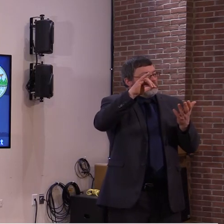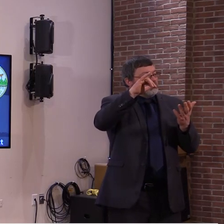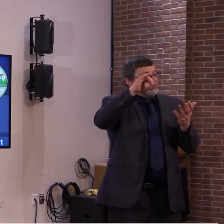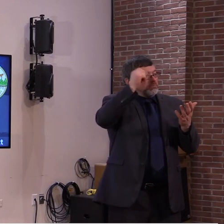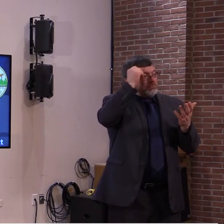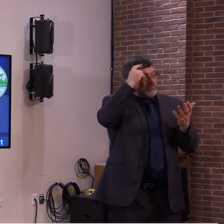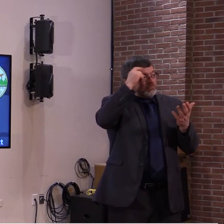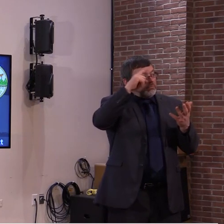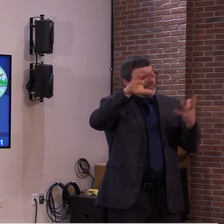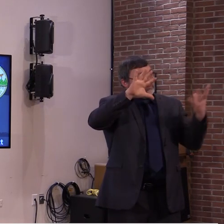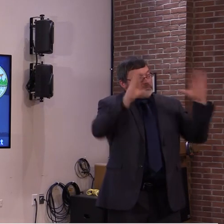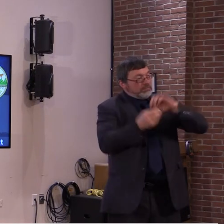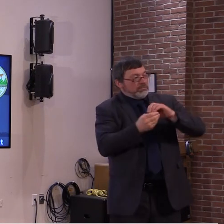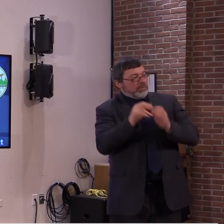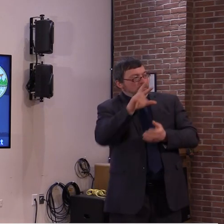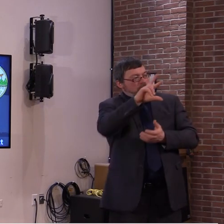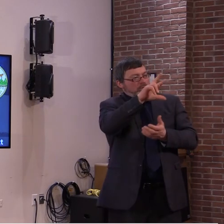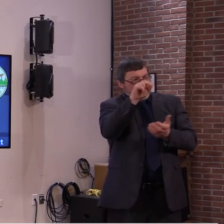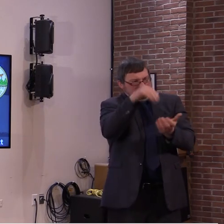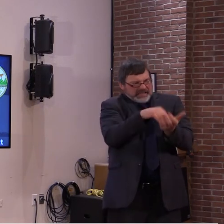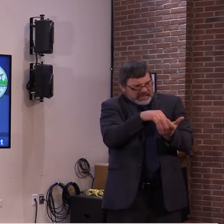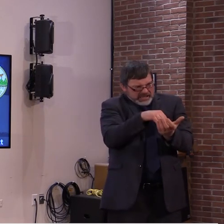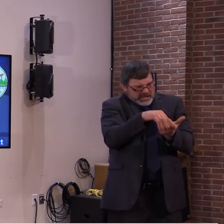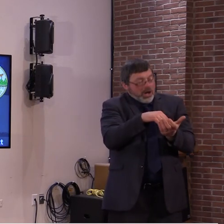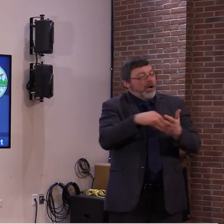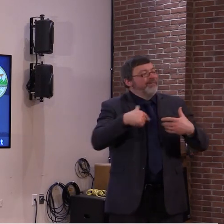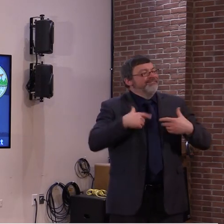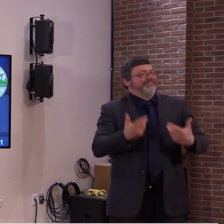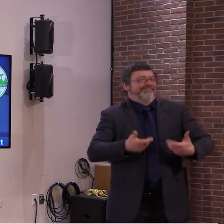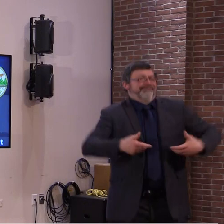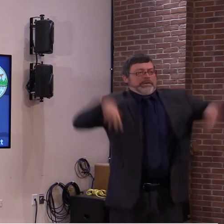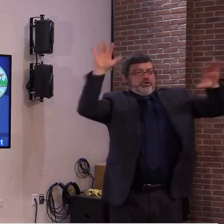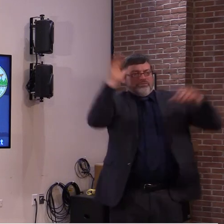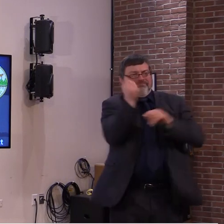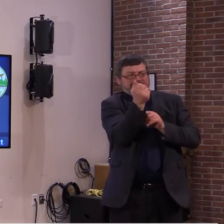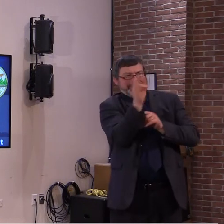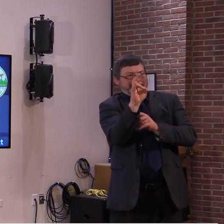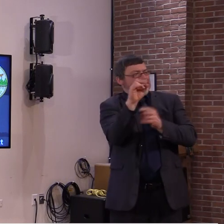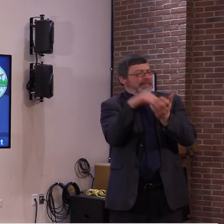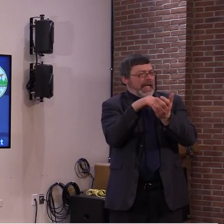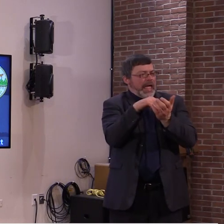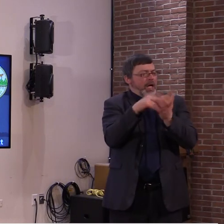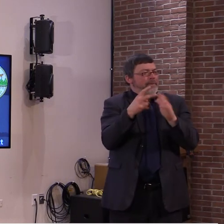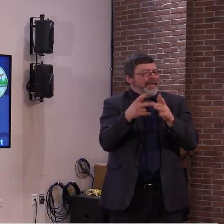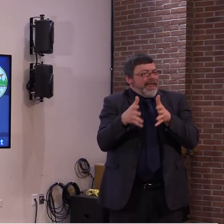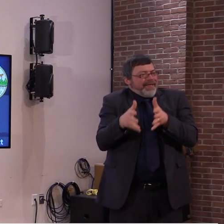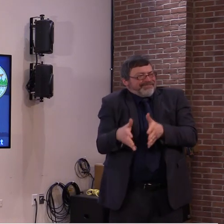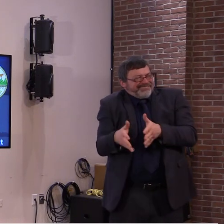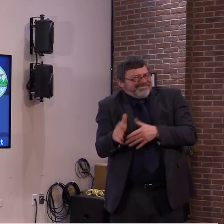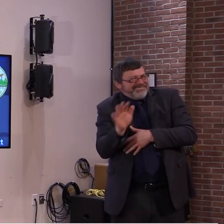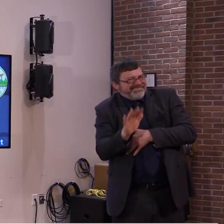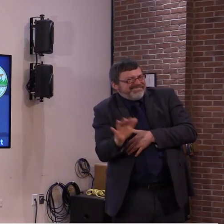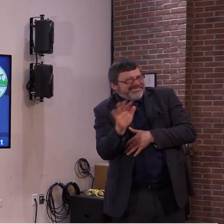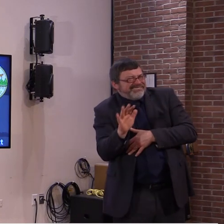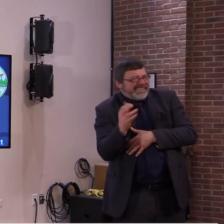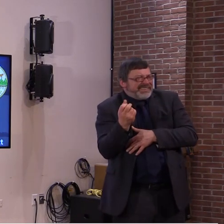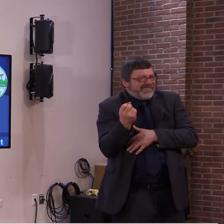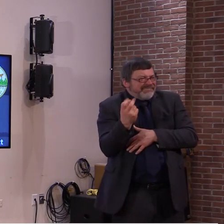17,653. So 30,000 in the state, 17,000 in the arms of Vermonters. Yes,